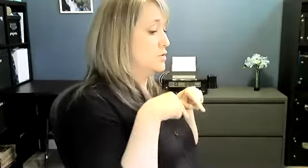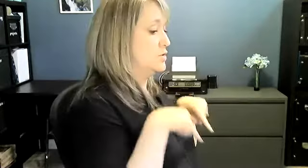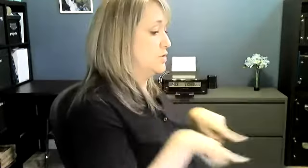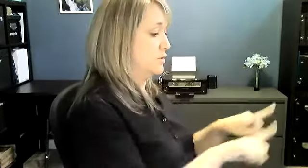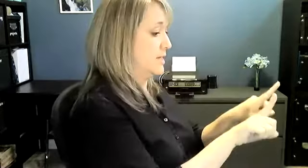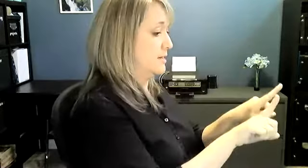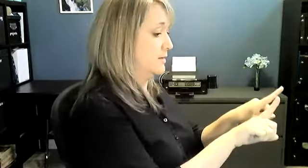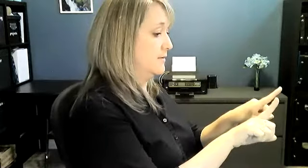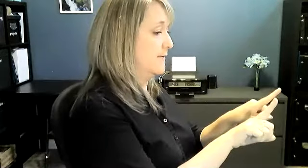During,